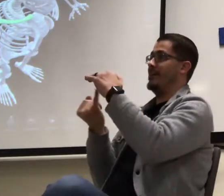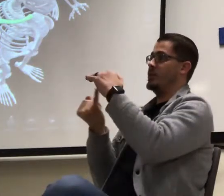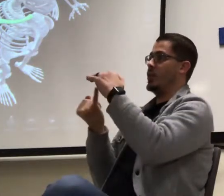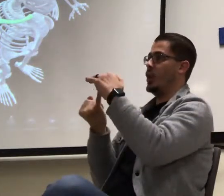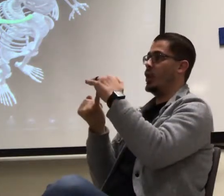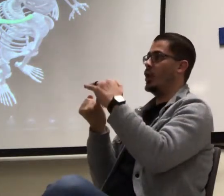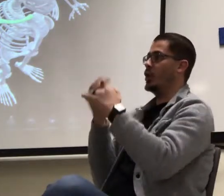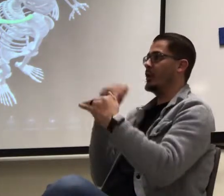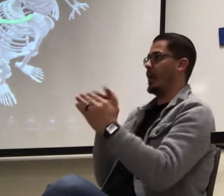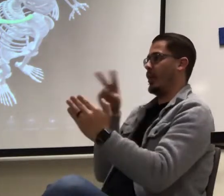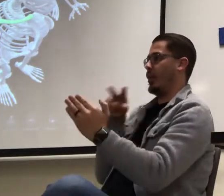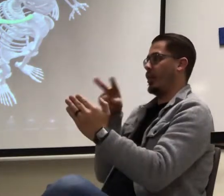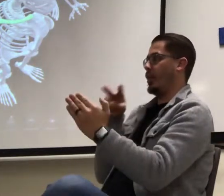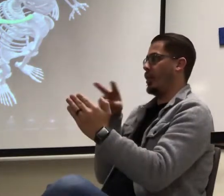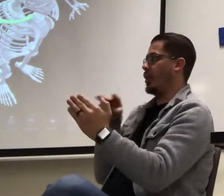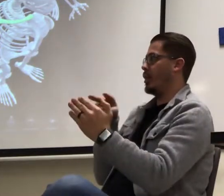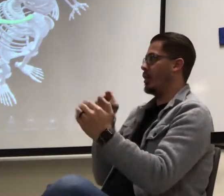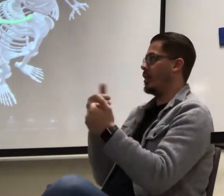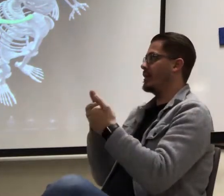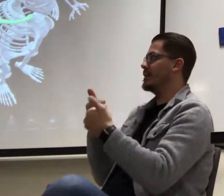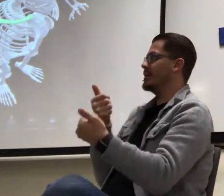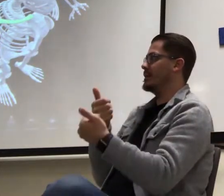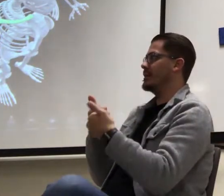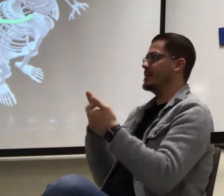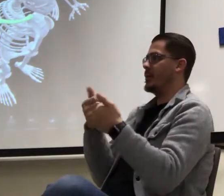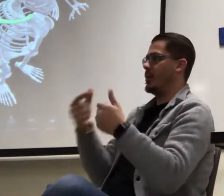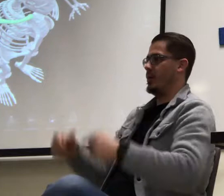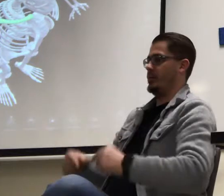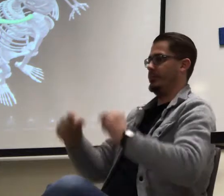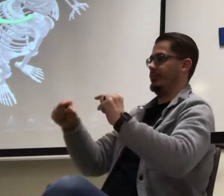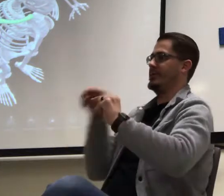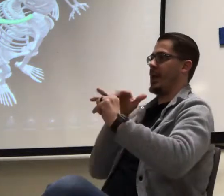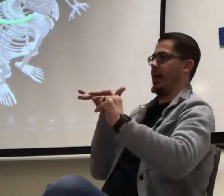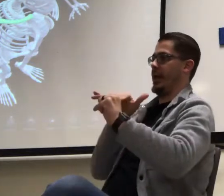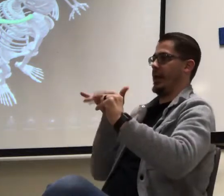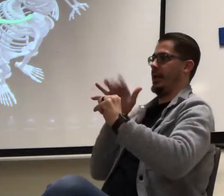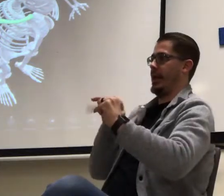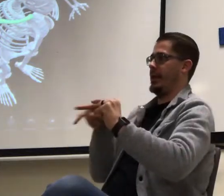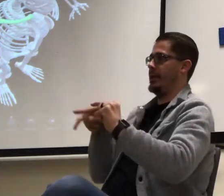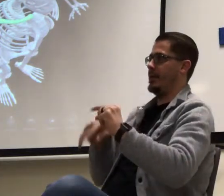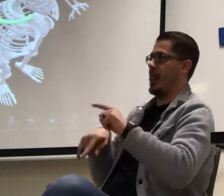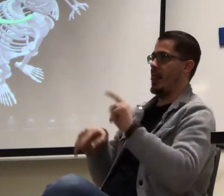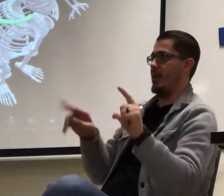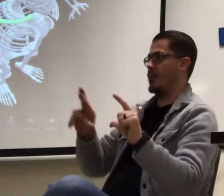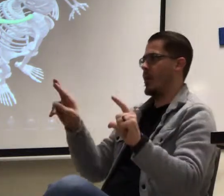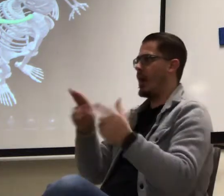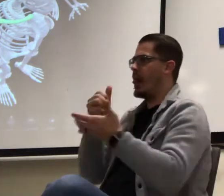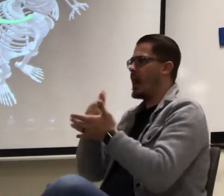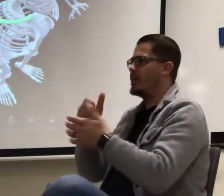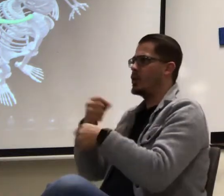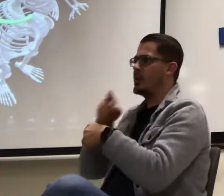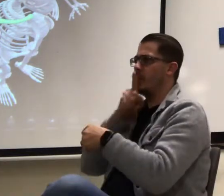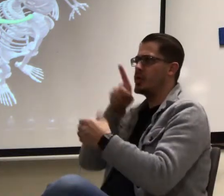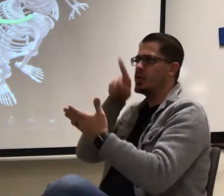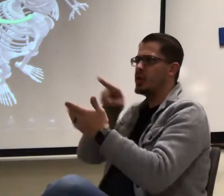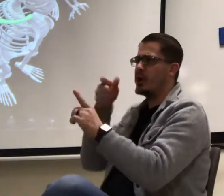Yeah. But also know, is it left or right? Okay. And to help you to make sure, check yourself as a student,